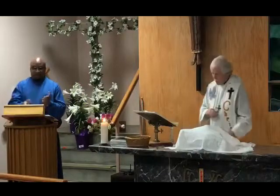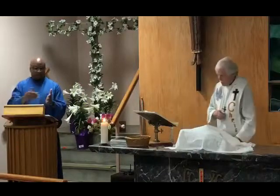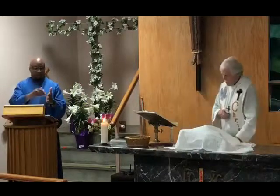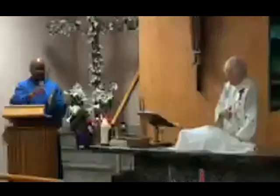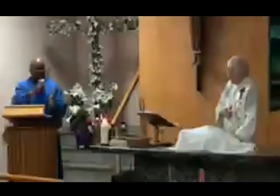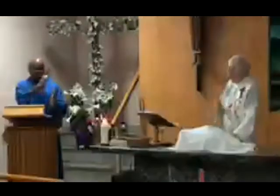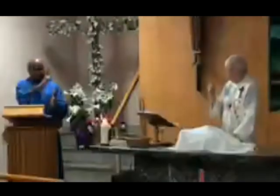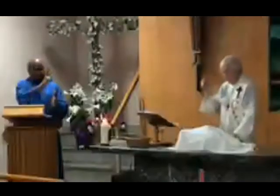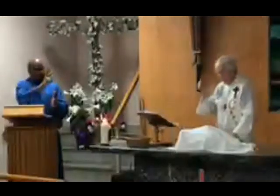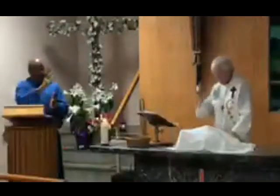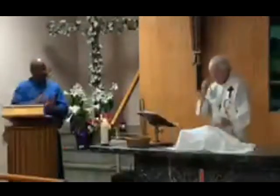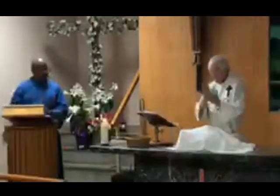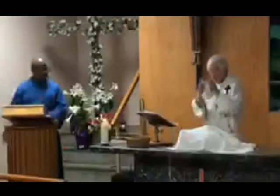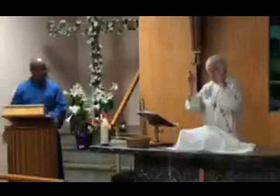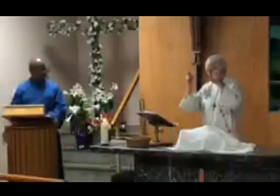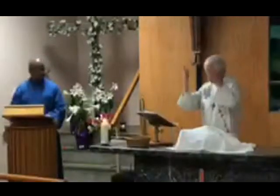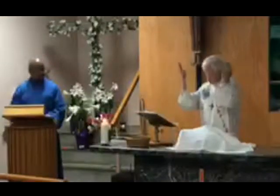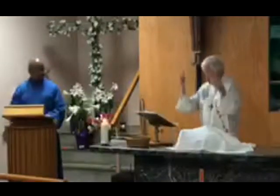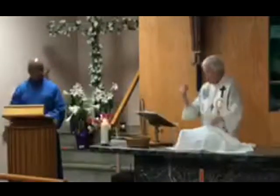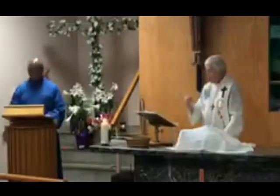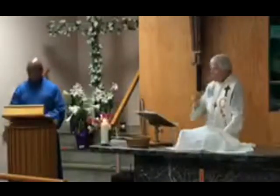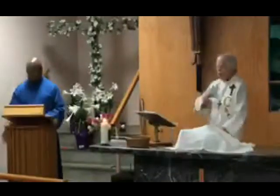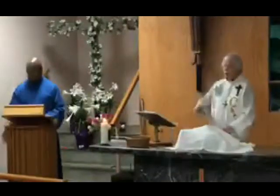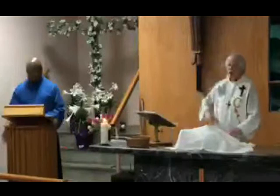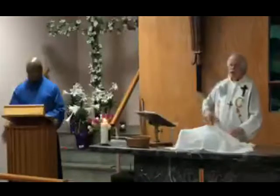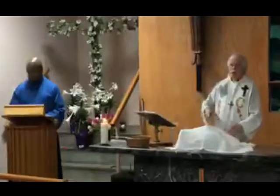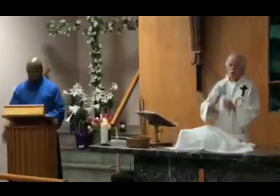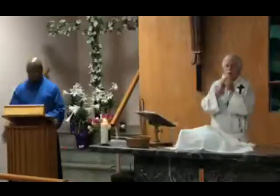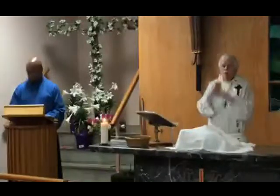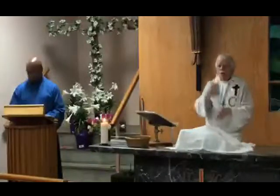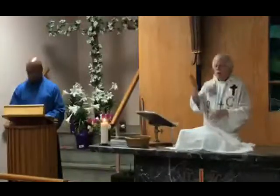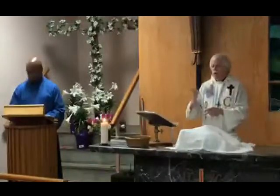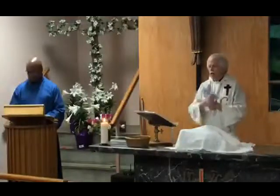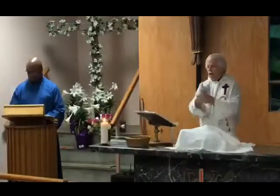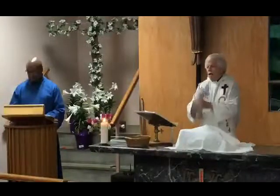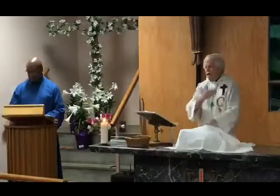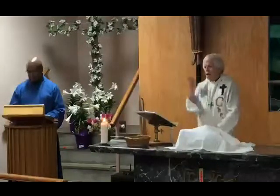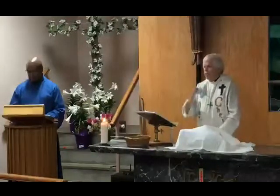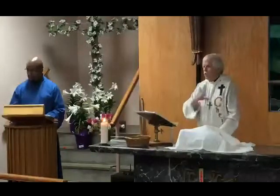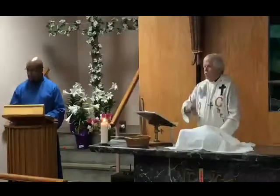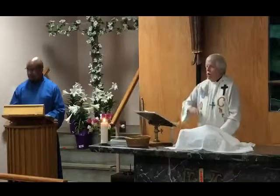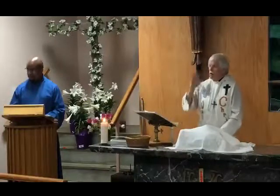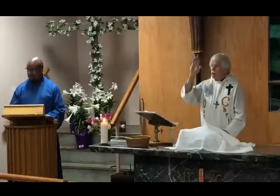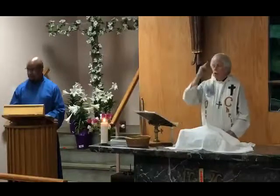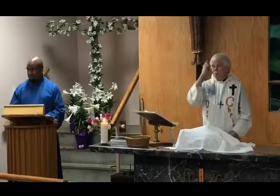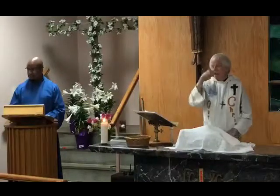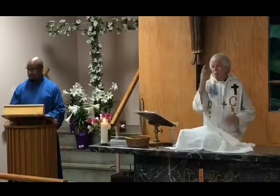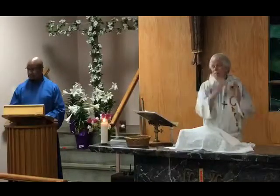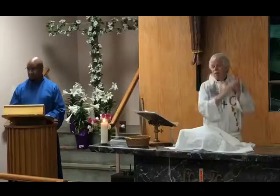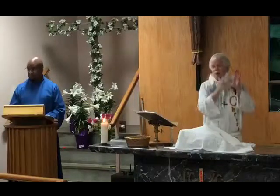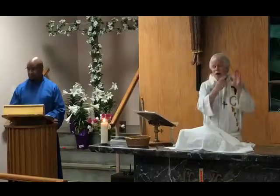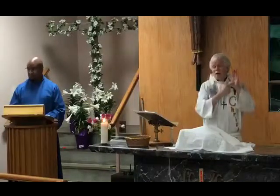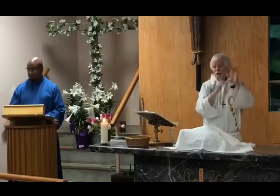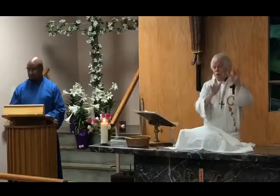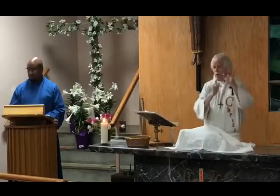He is risen indeed. Hallelujah. Now the Lord bless you and keep you. The Lord make